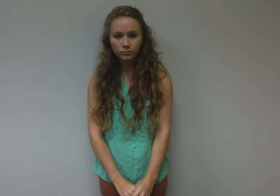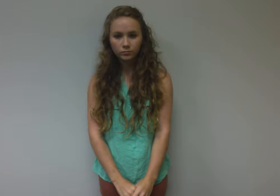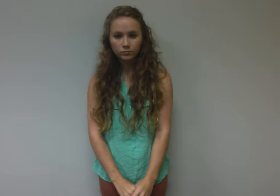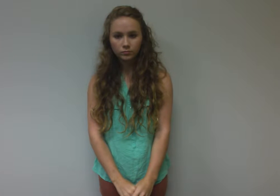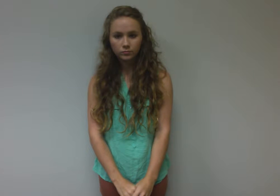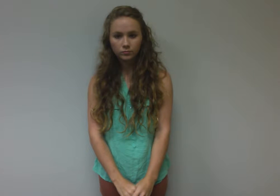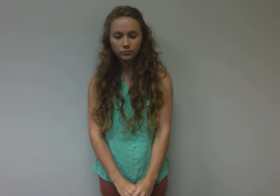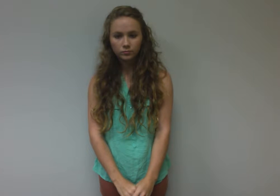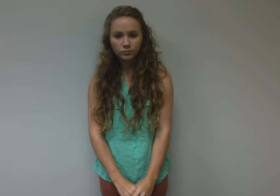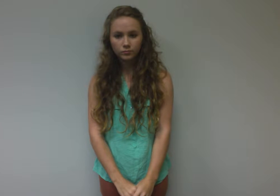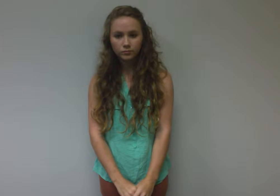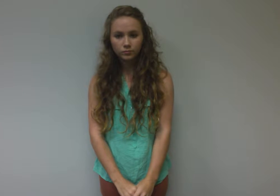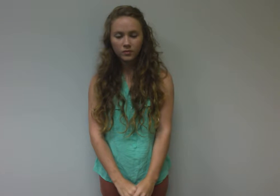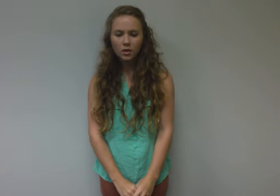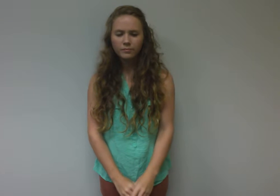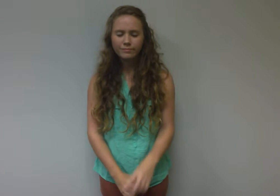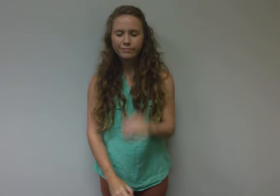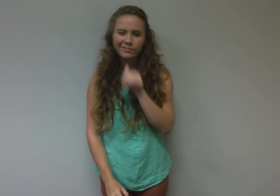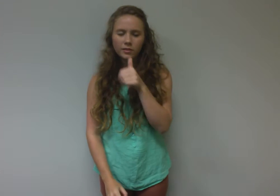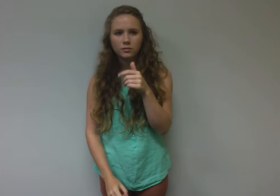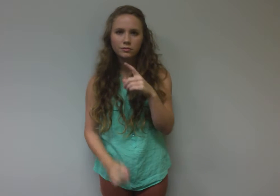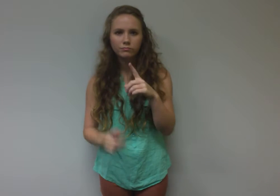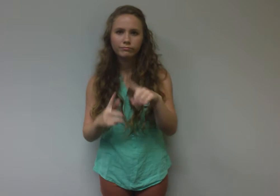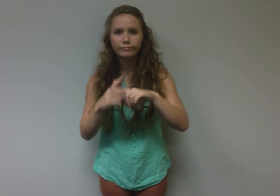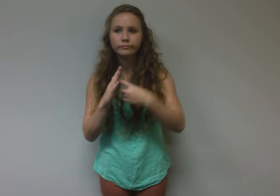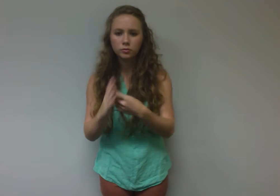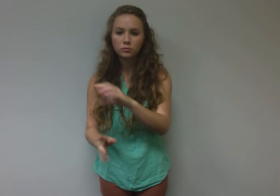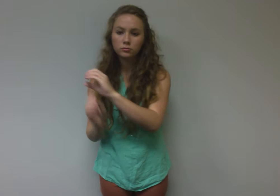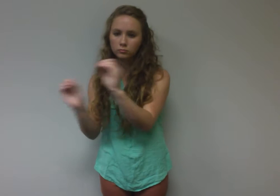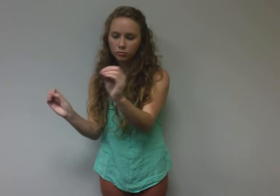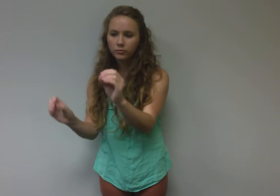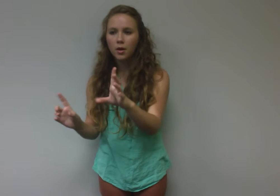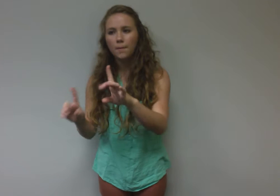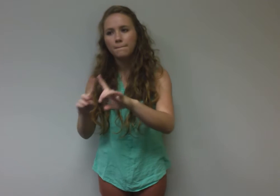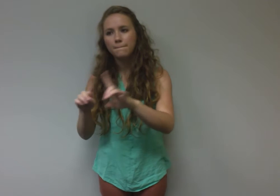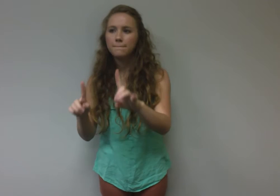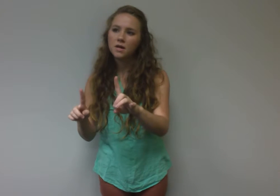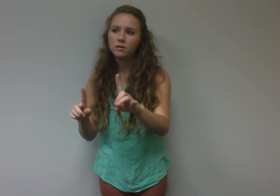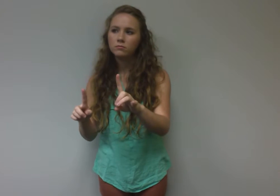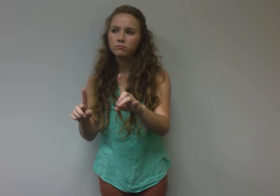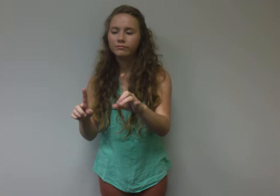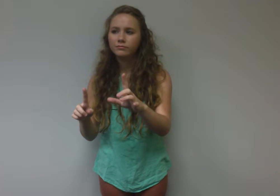And this time I'm not going to start at 0. I'll start at like 5, because if you keep going, you'll get to 0 eventually. So let's say you get